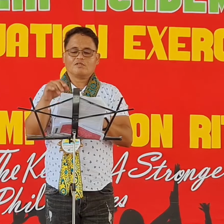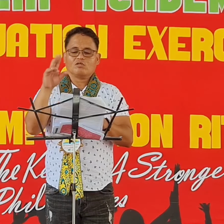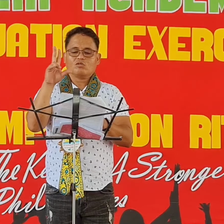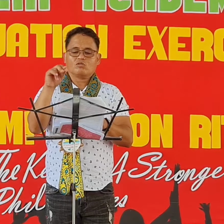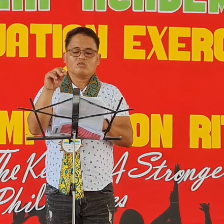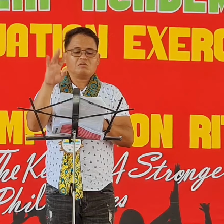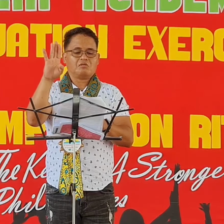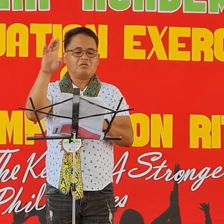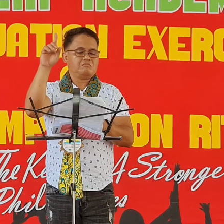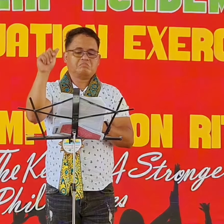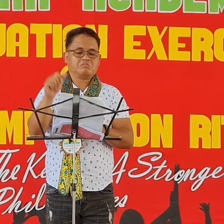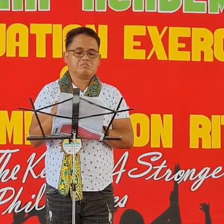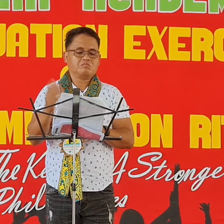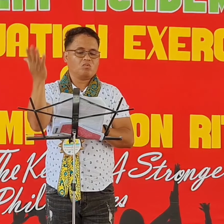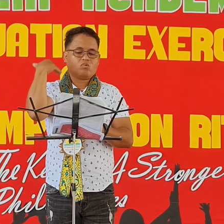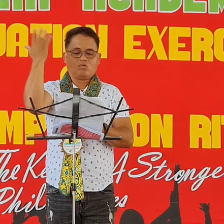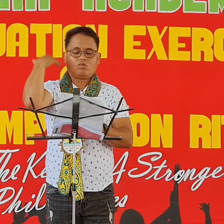There was no BDA before.